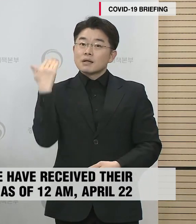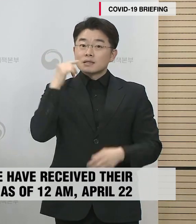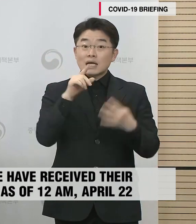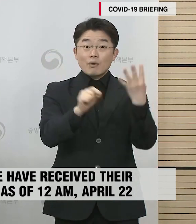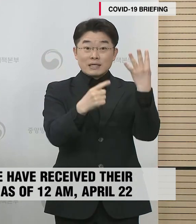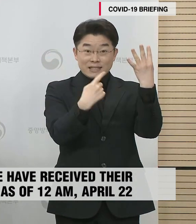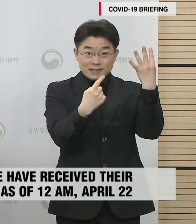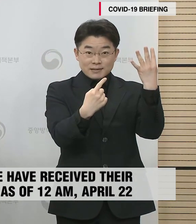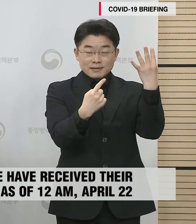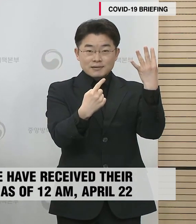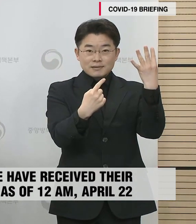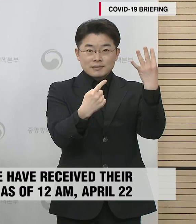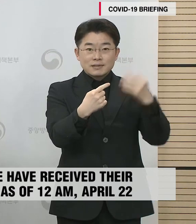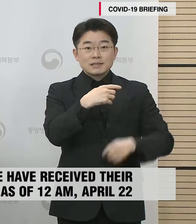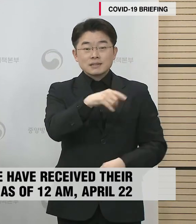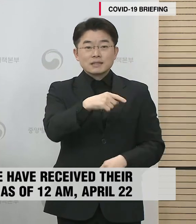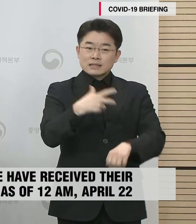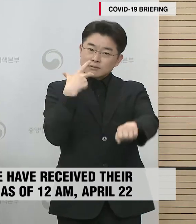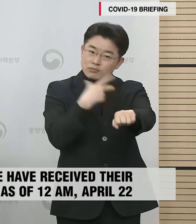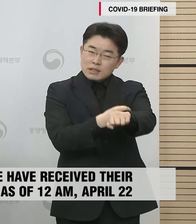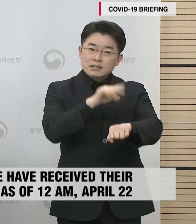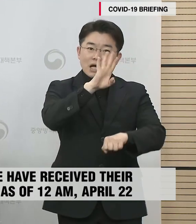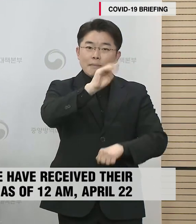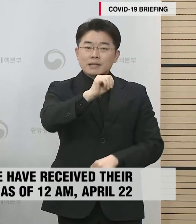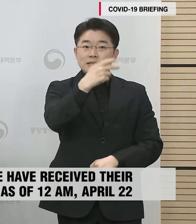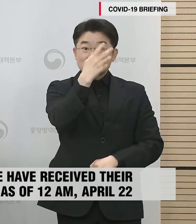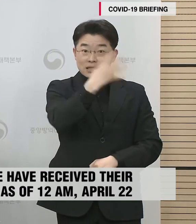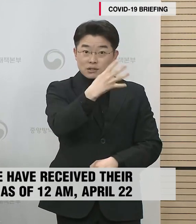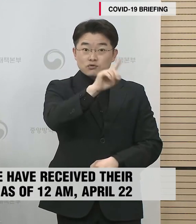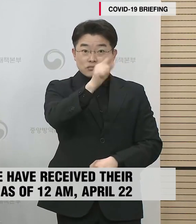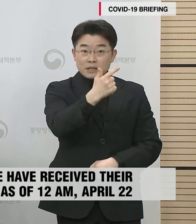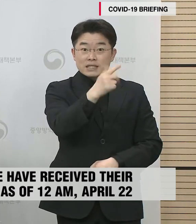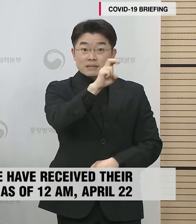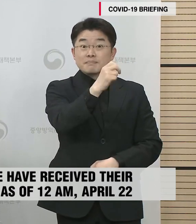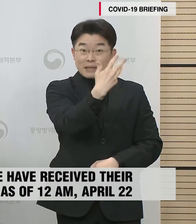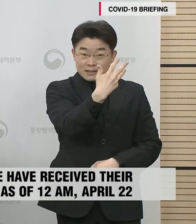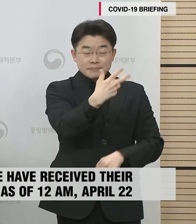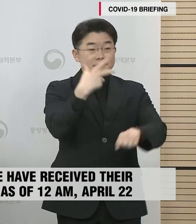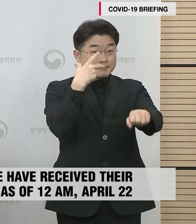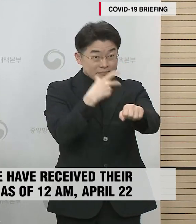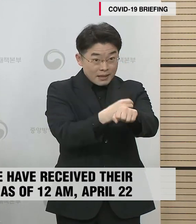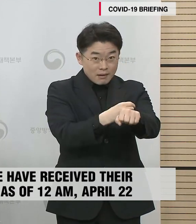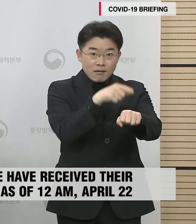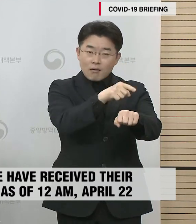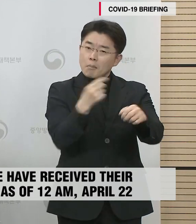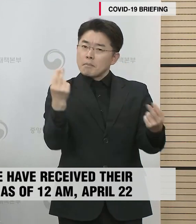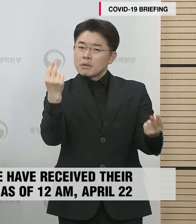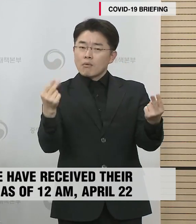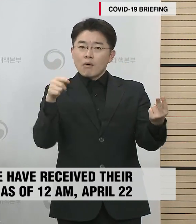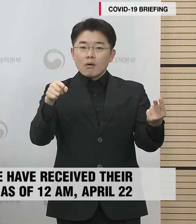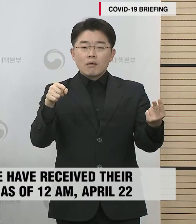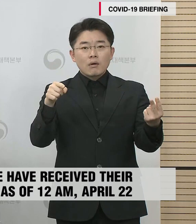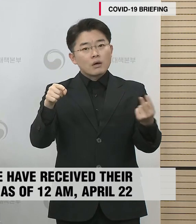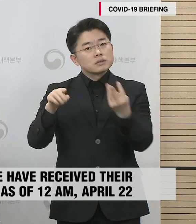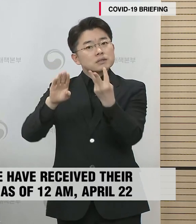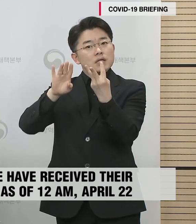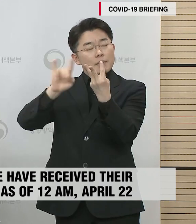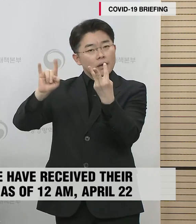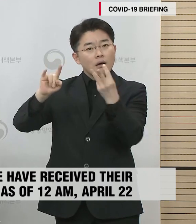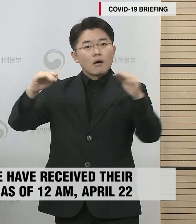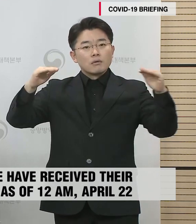120,000 and 130,000 on a daily basis, and this is a stark increase from the